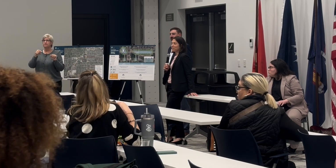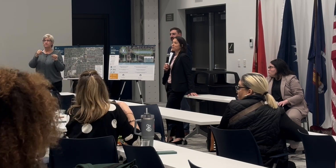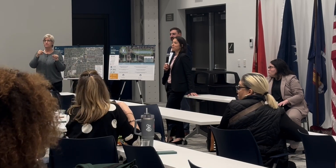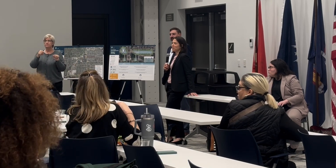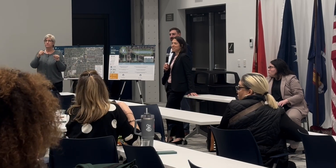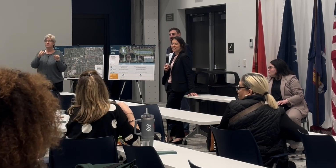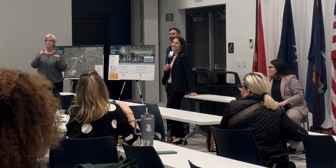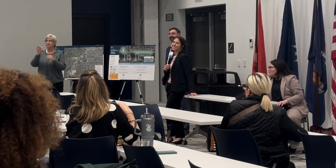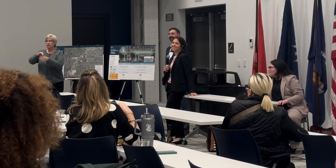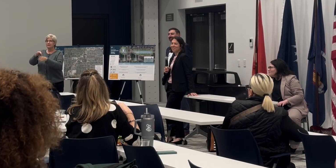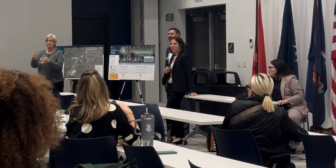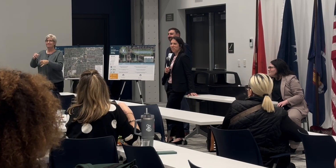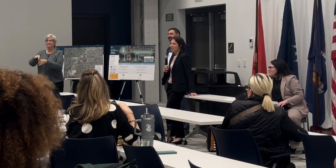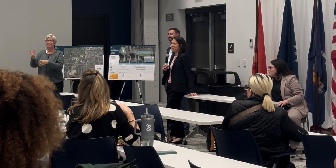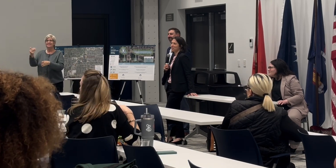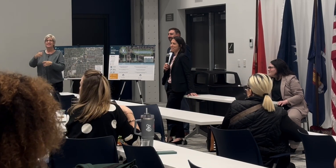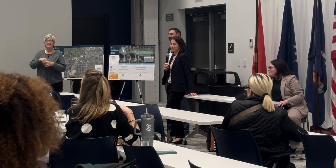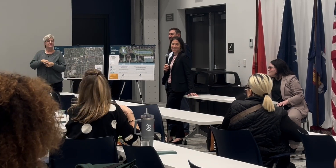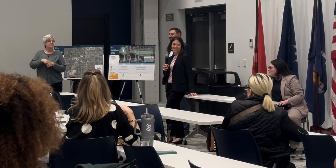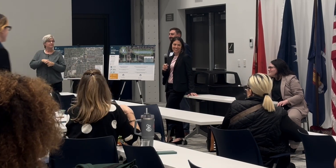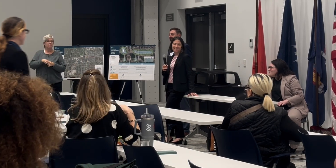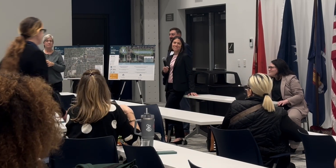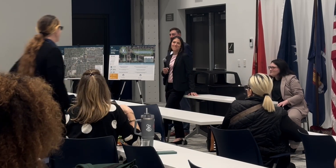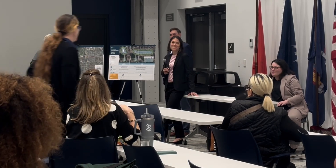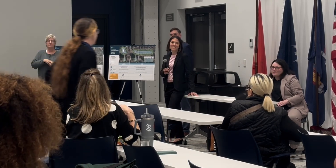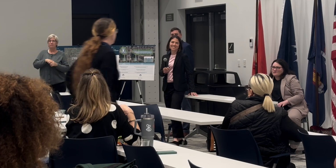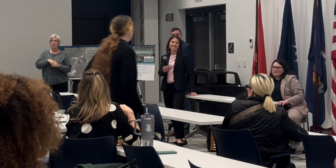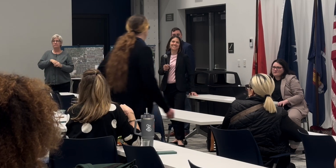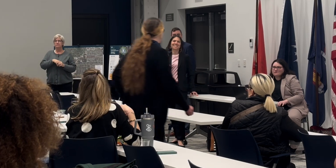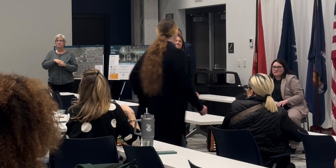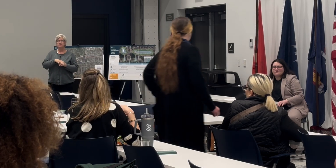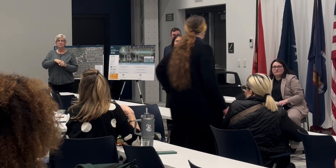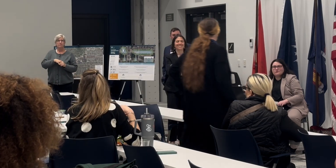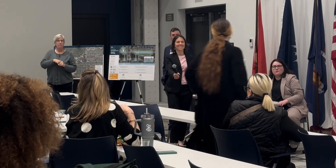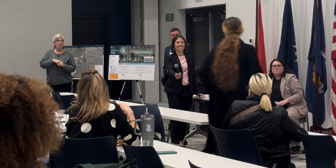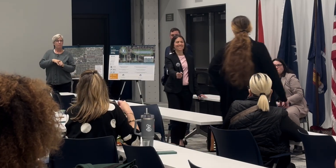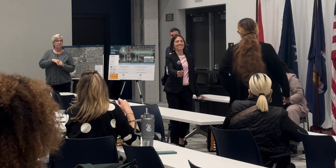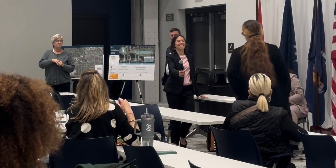Vote, everyone vote. And then we can make it faster.